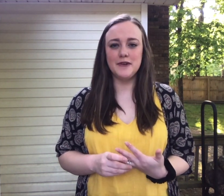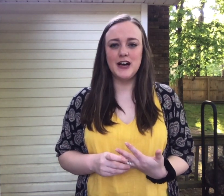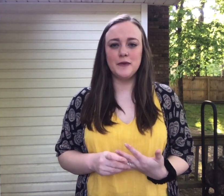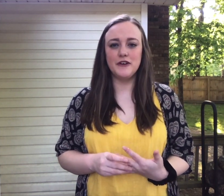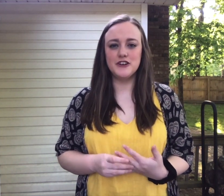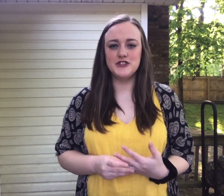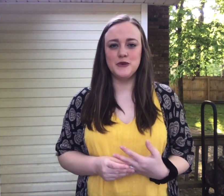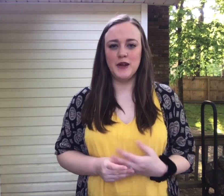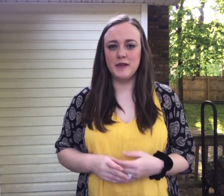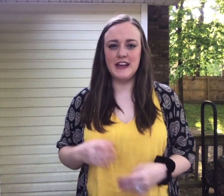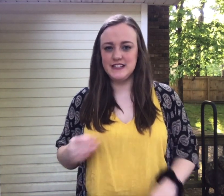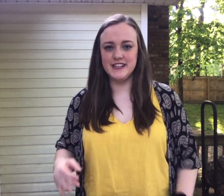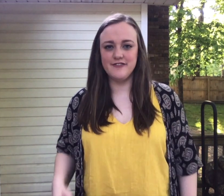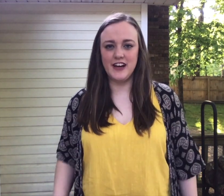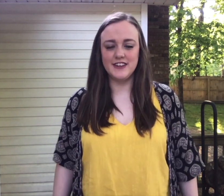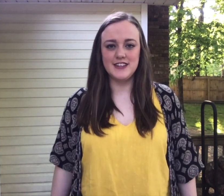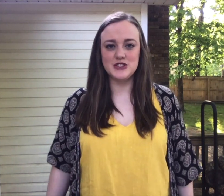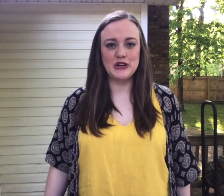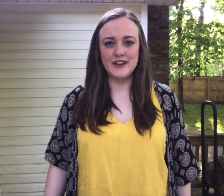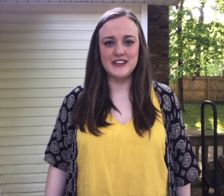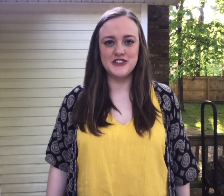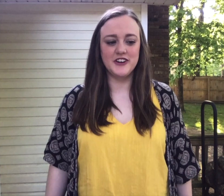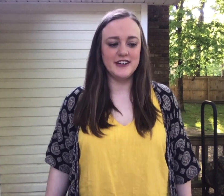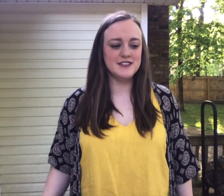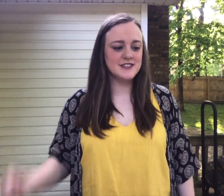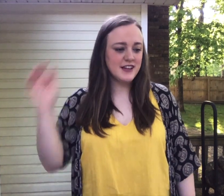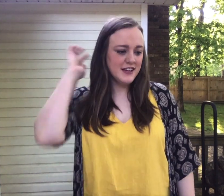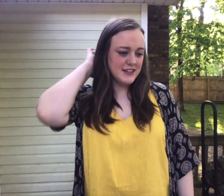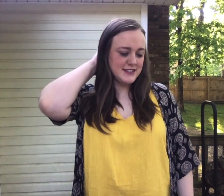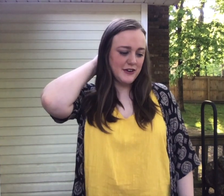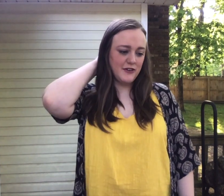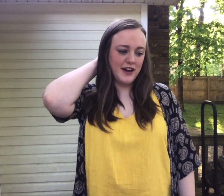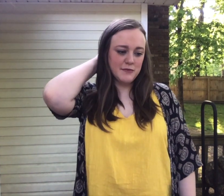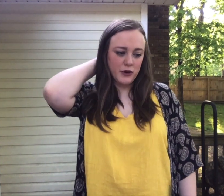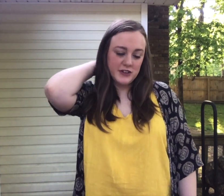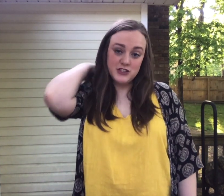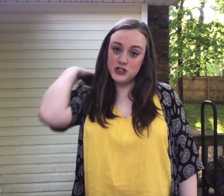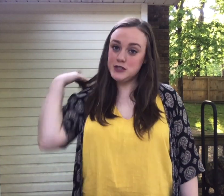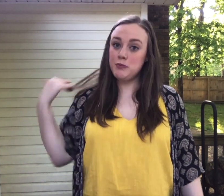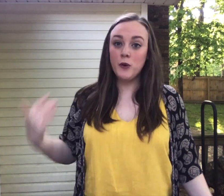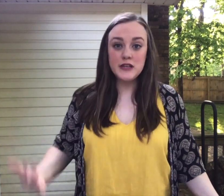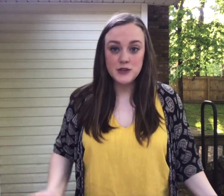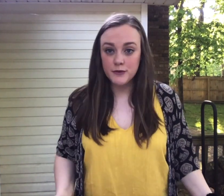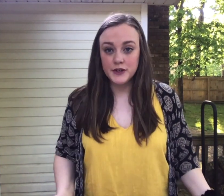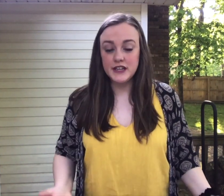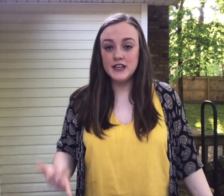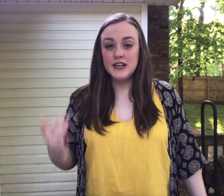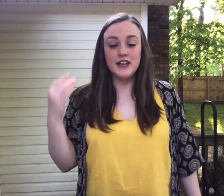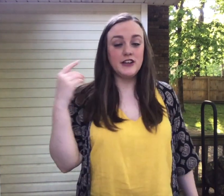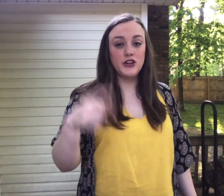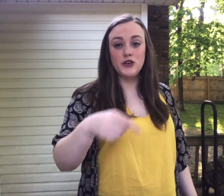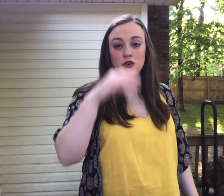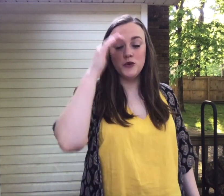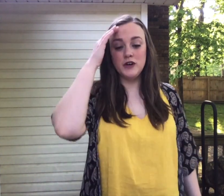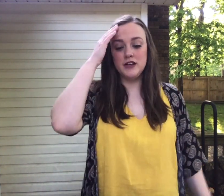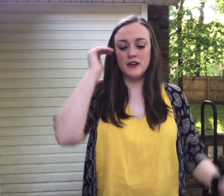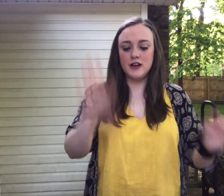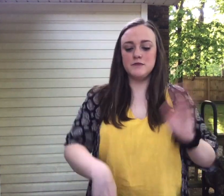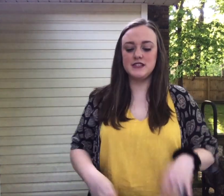well you're doing with identifying these correct grids. So I'm going to just point to one and you see if